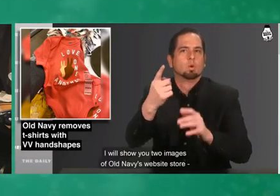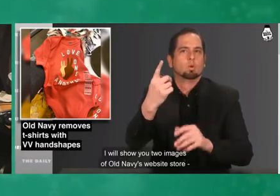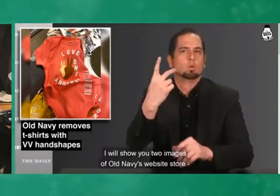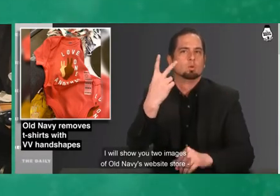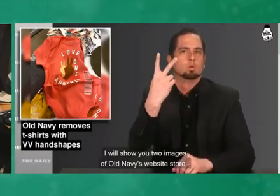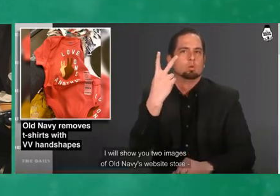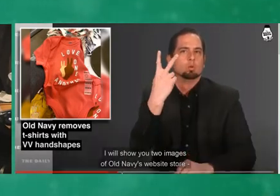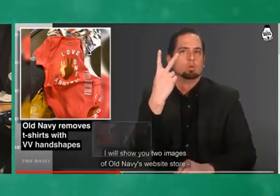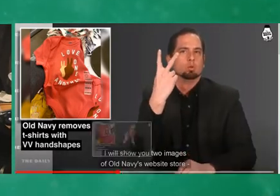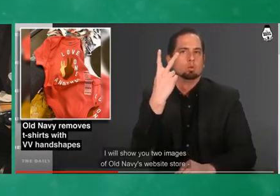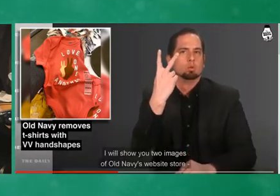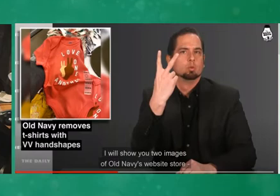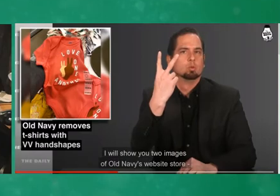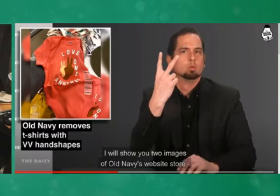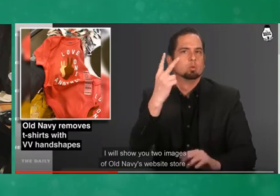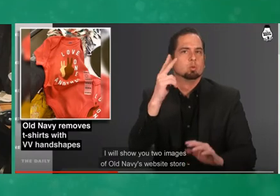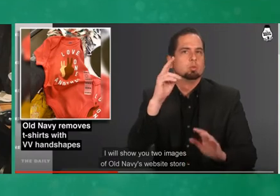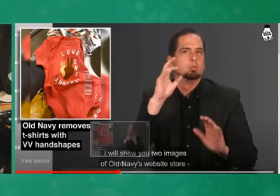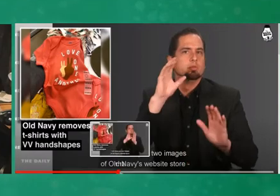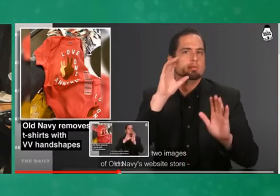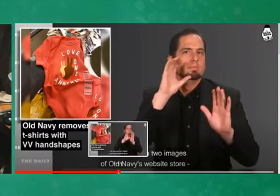she showed,